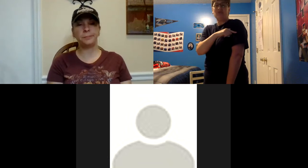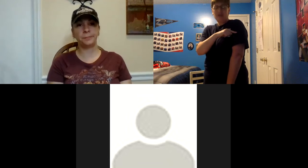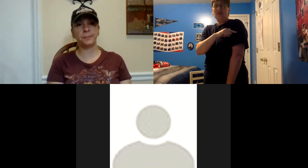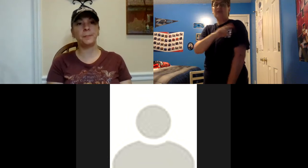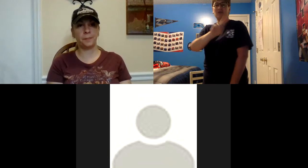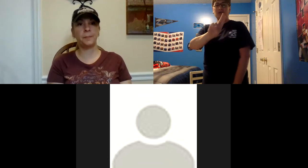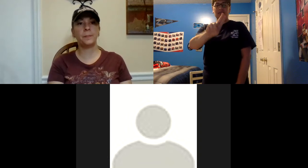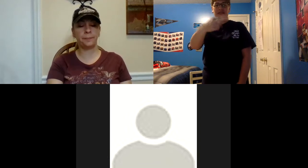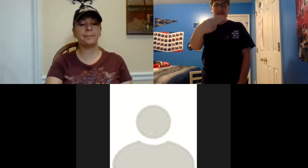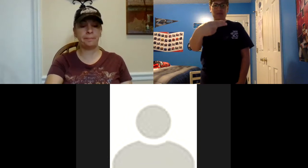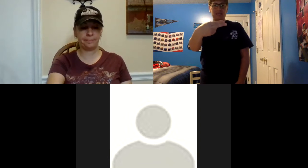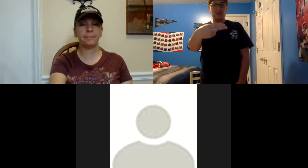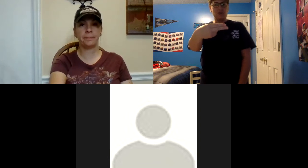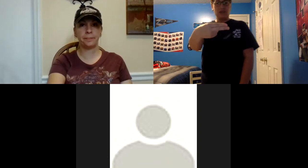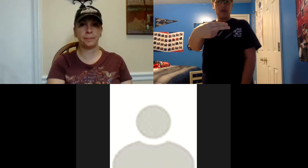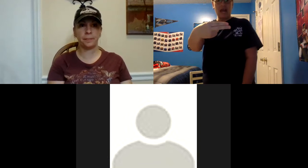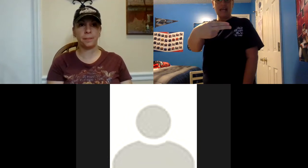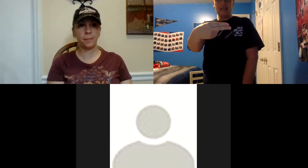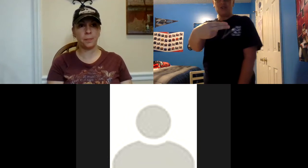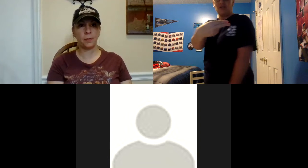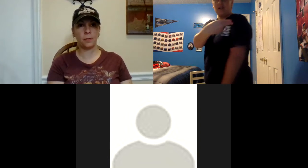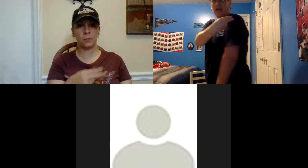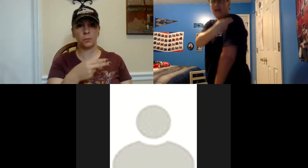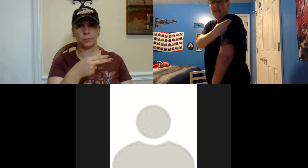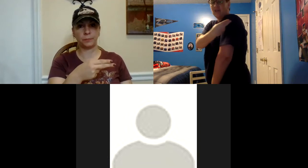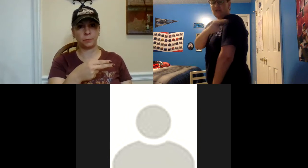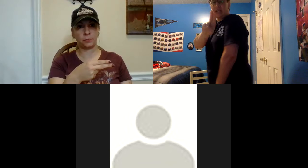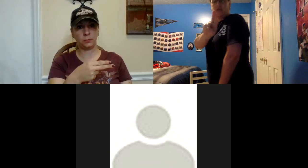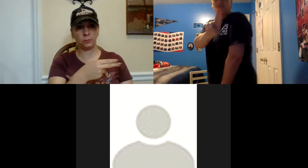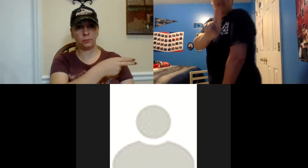here. So it's the same thing. You do your letter H